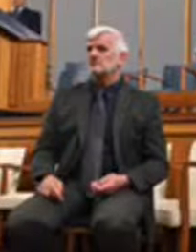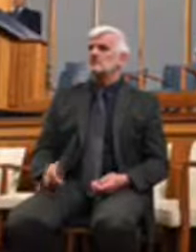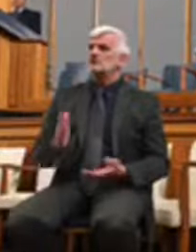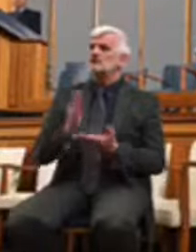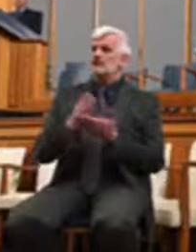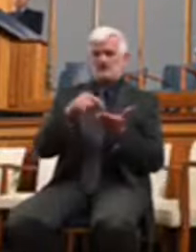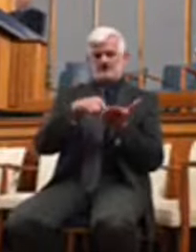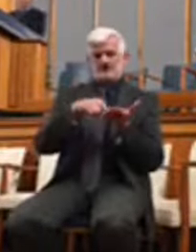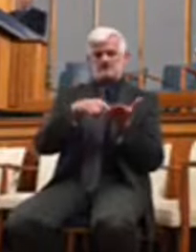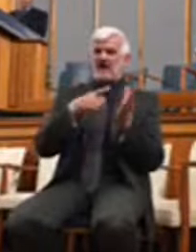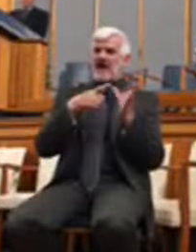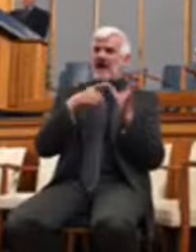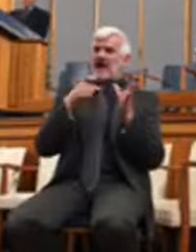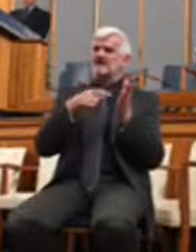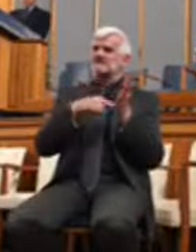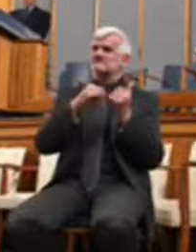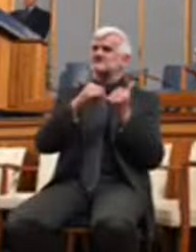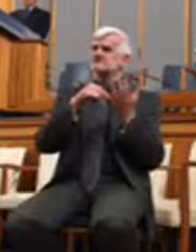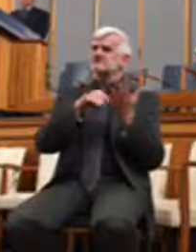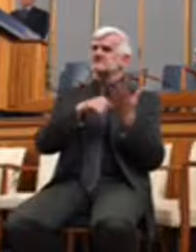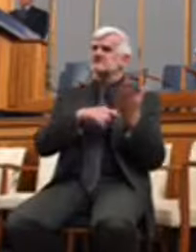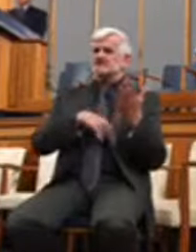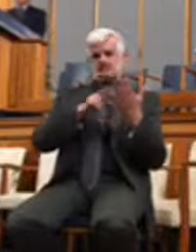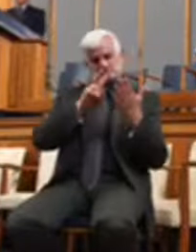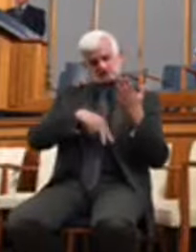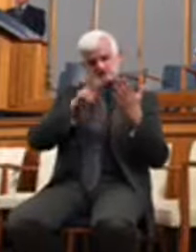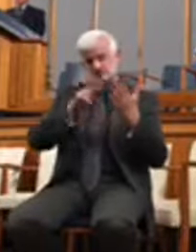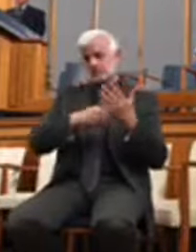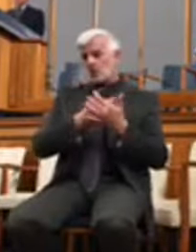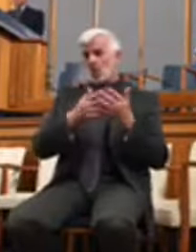is really replete with